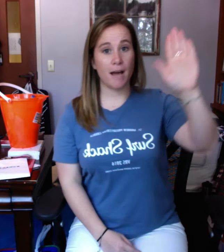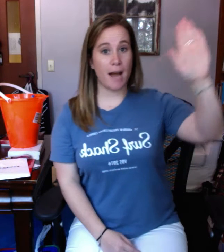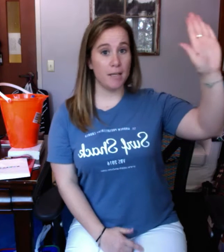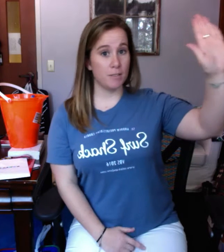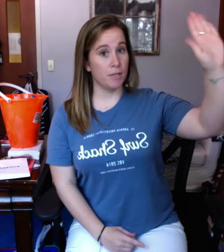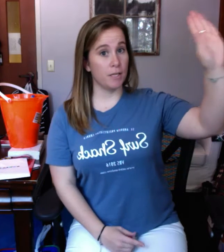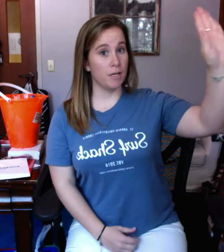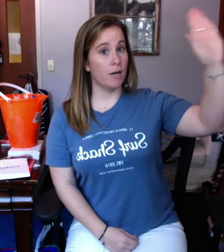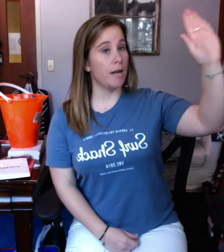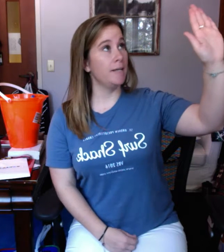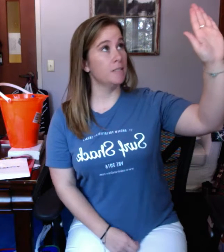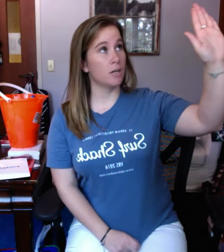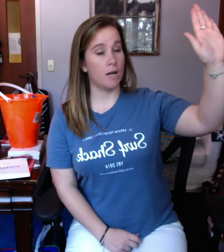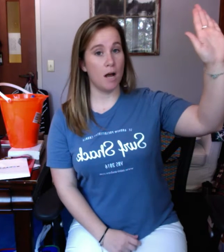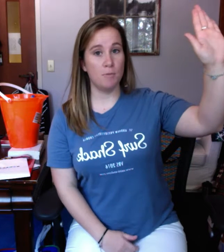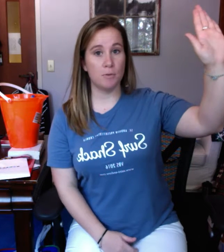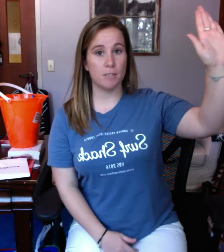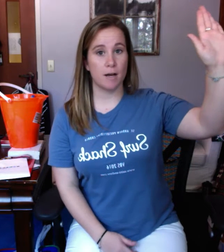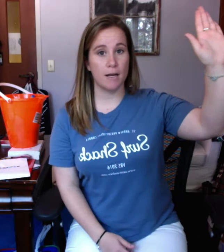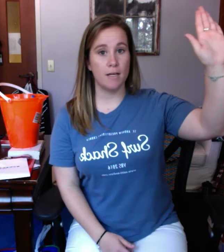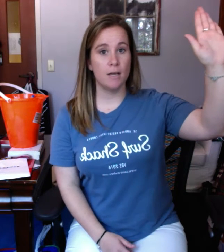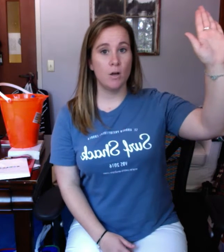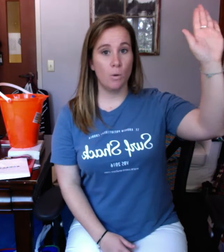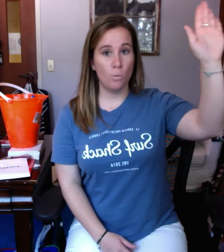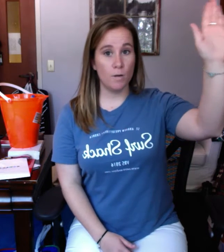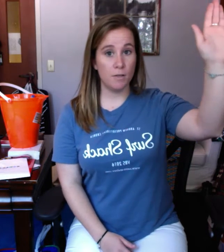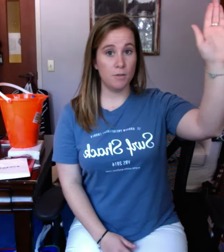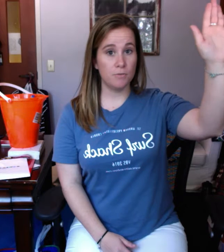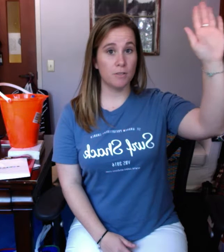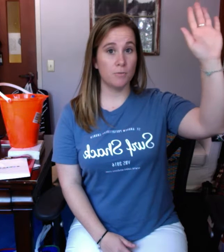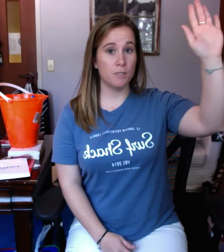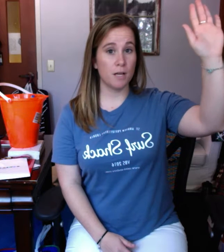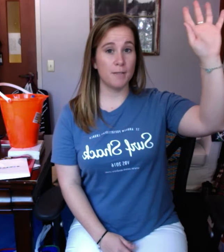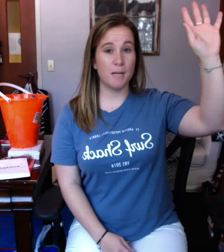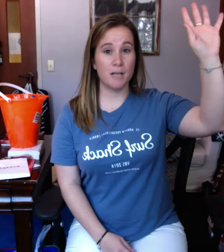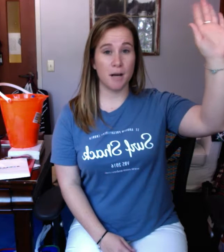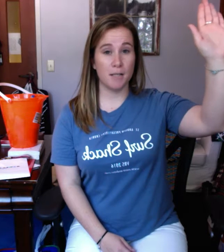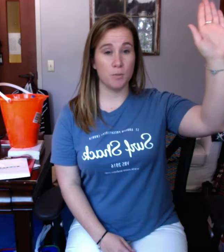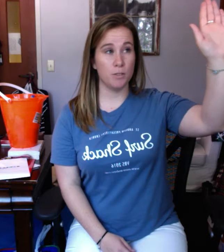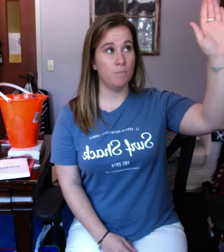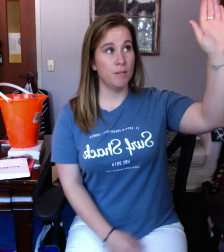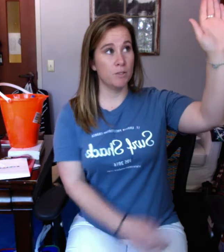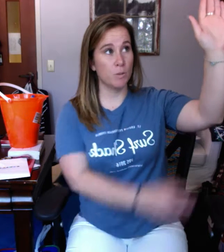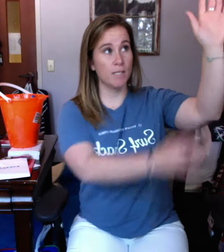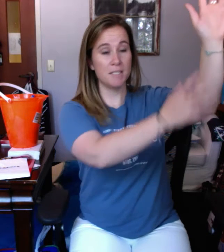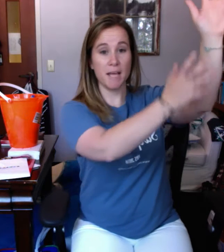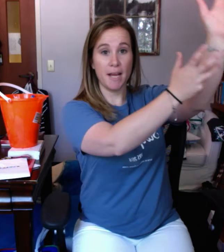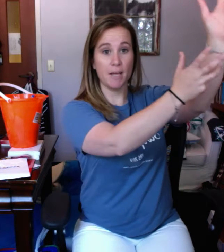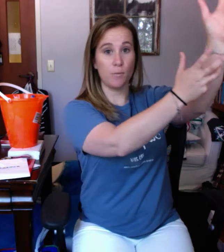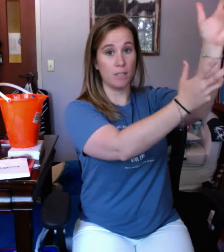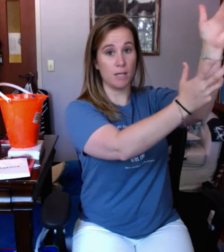thy, so again our hands are up towards God. Will, we're talking about God's will. So we're going to take what God's